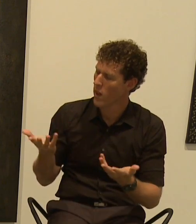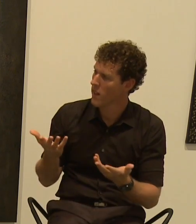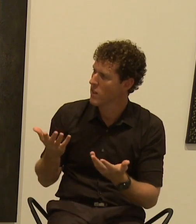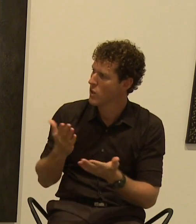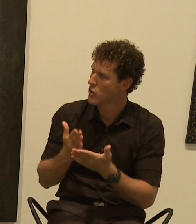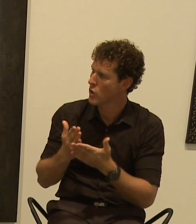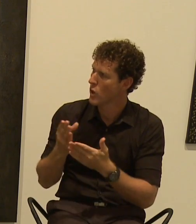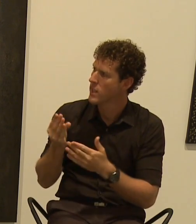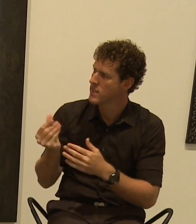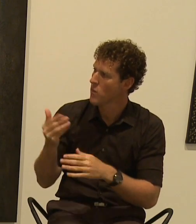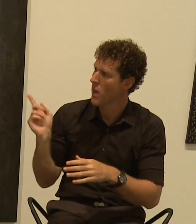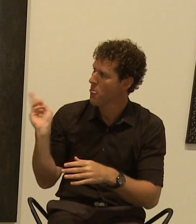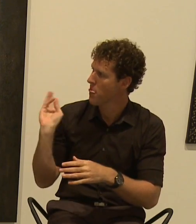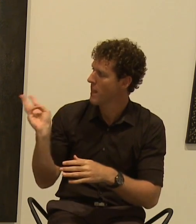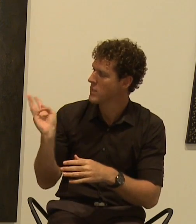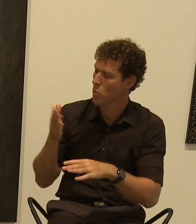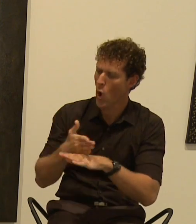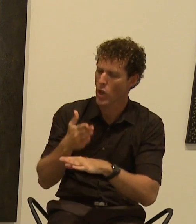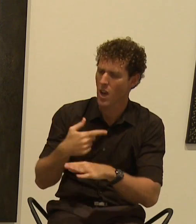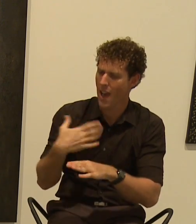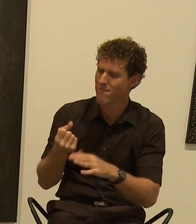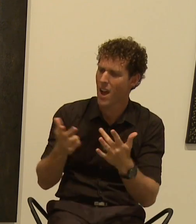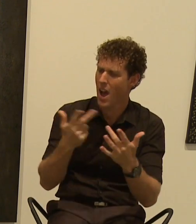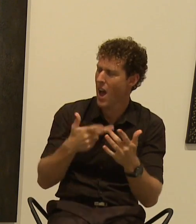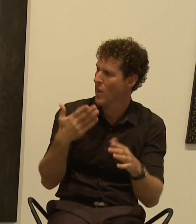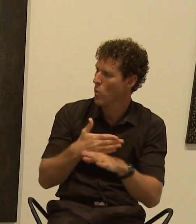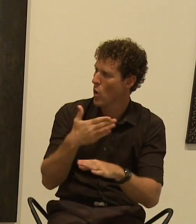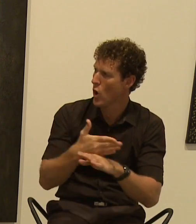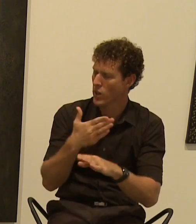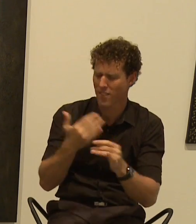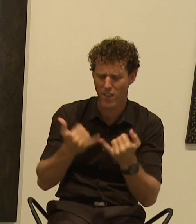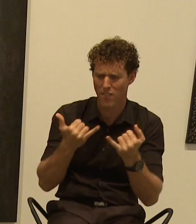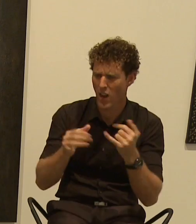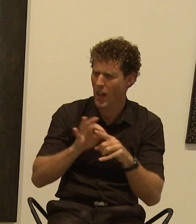These works are monochrome. I've made other works that are quite colourful.